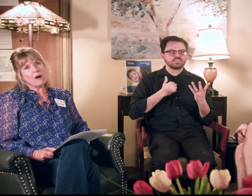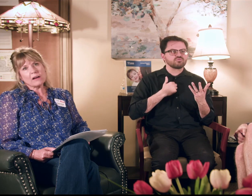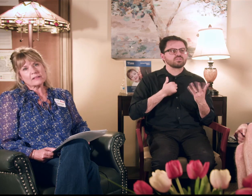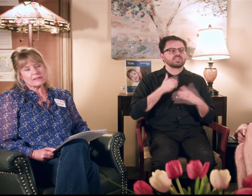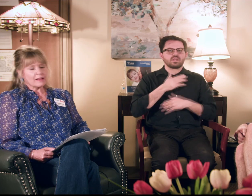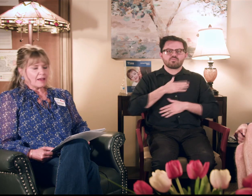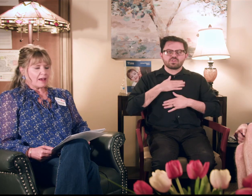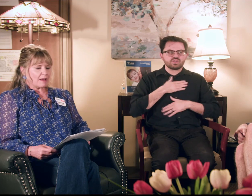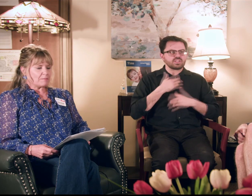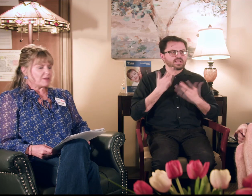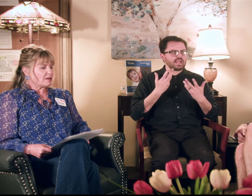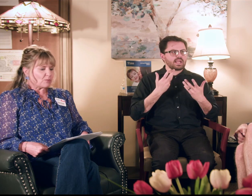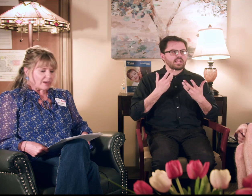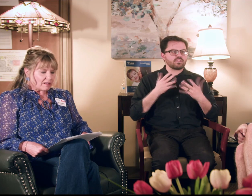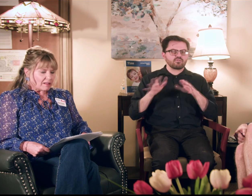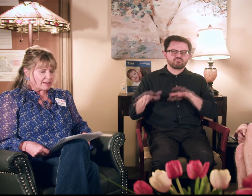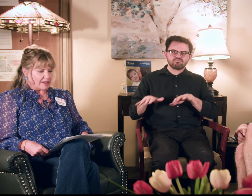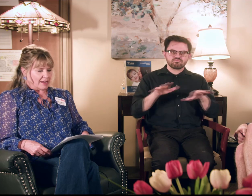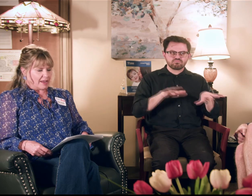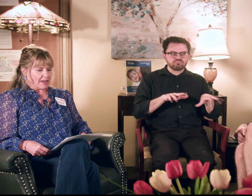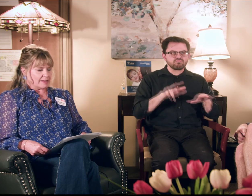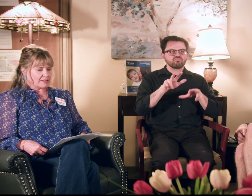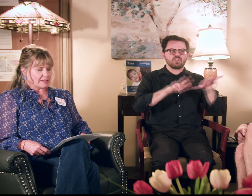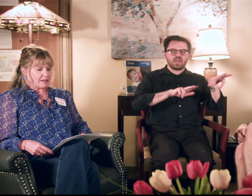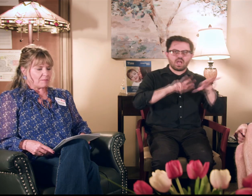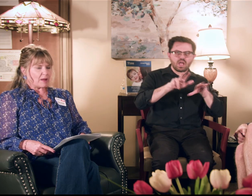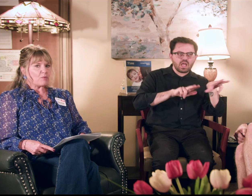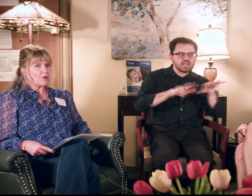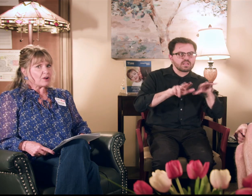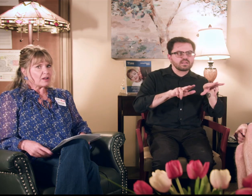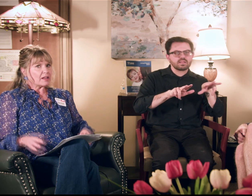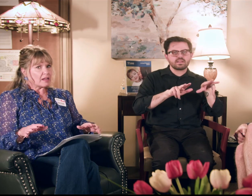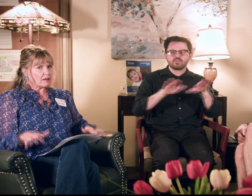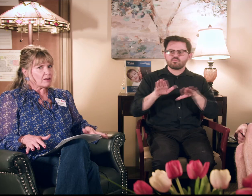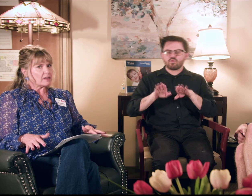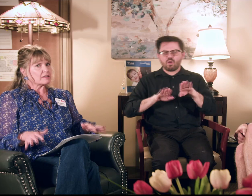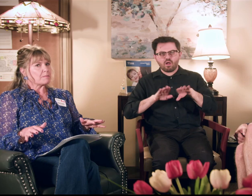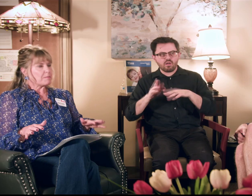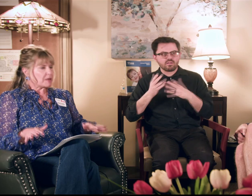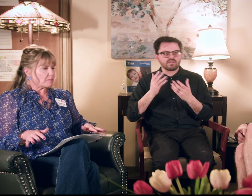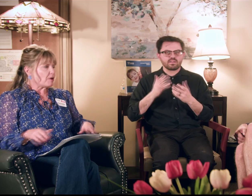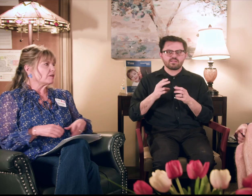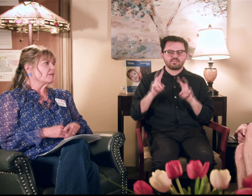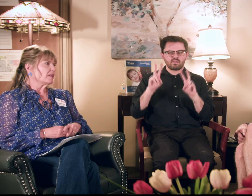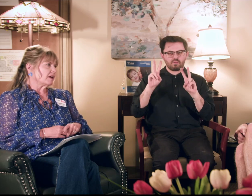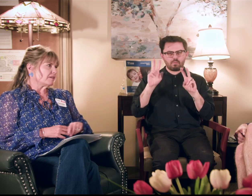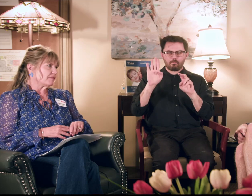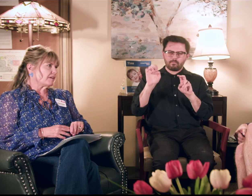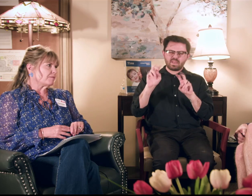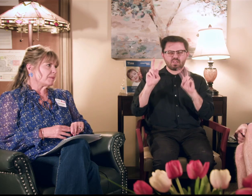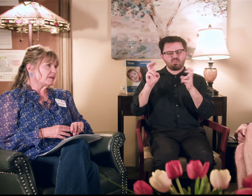hikes, taking walks, being real. And my work here is a big part of my life. I've